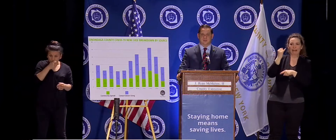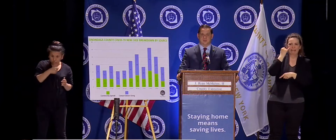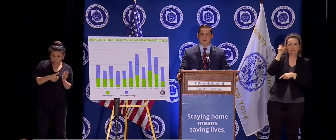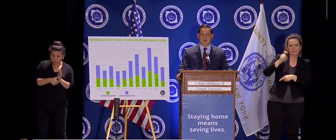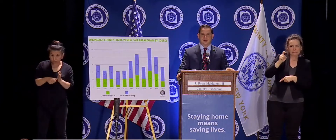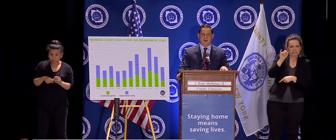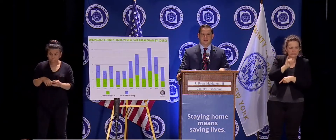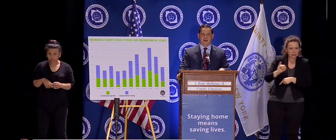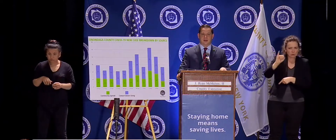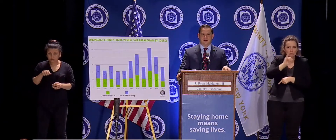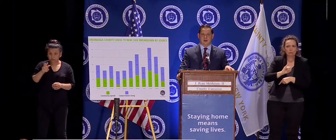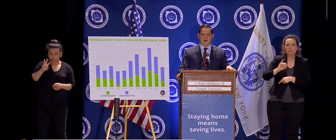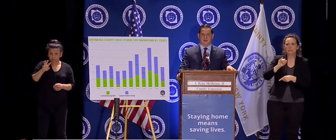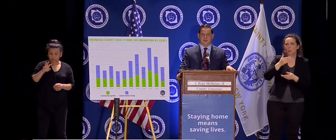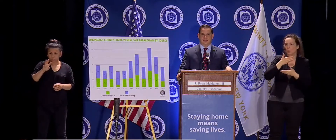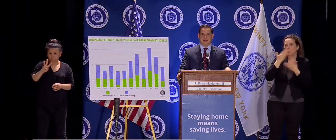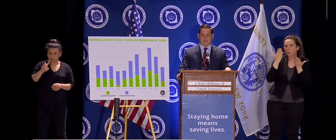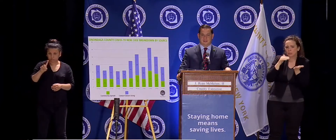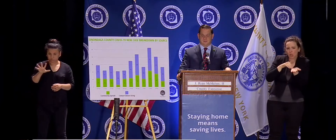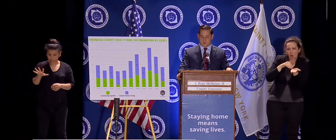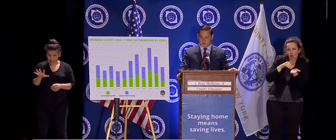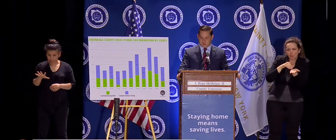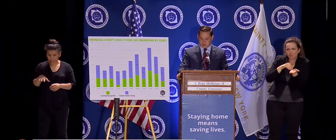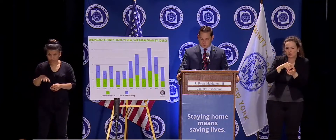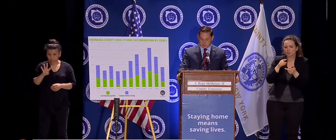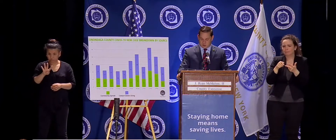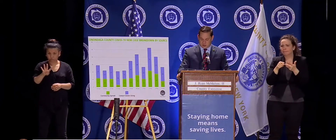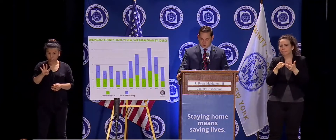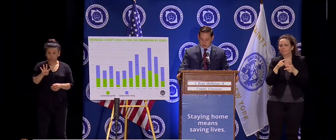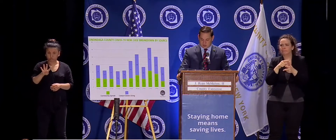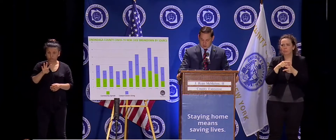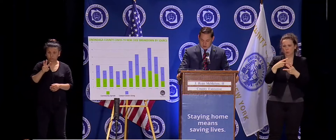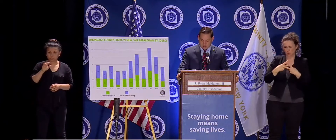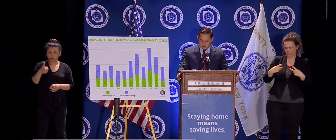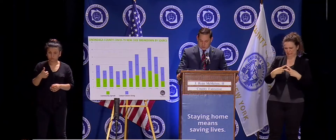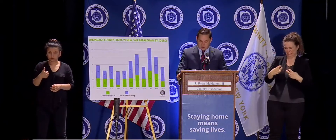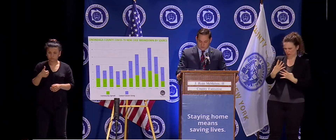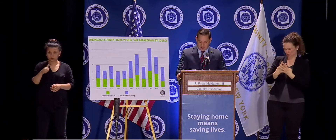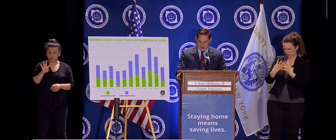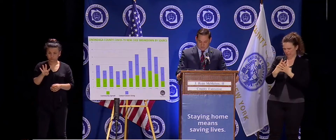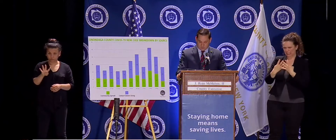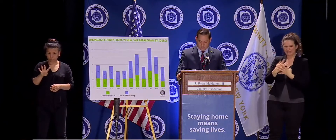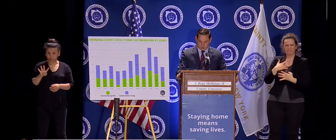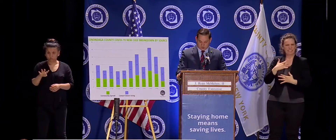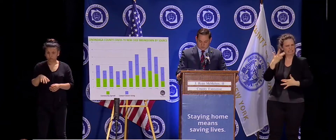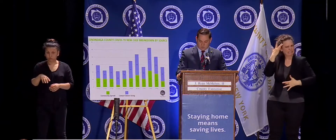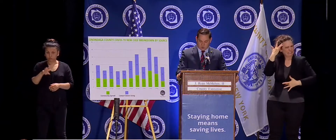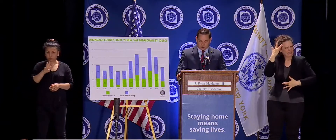COVID-19 symptoms and then get tested at the Syracuse Community Health Center,